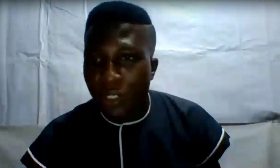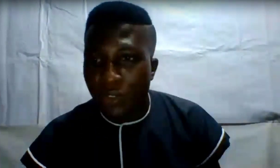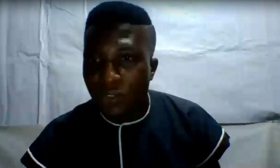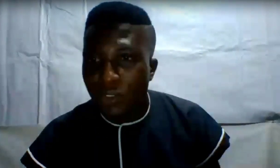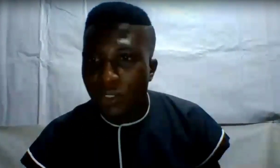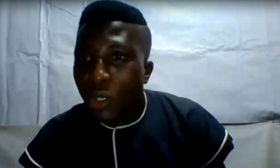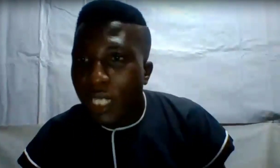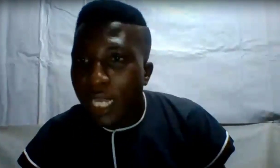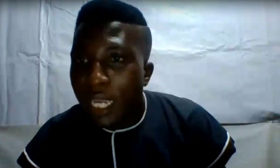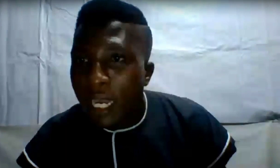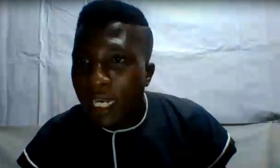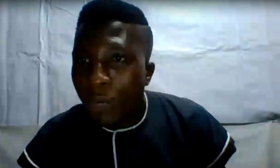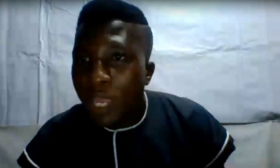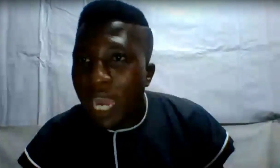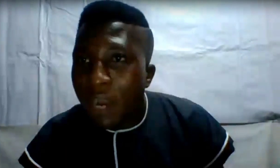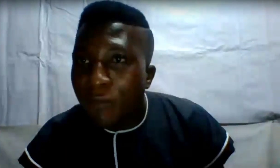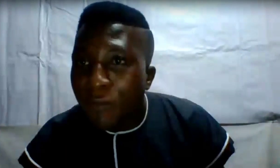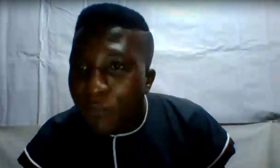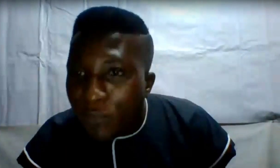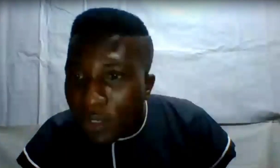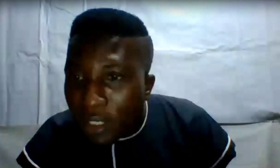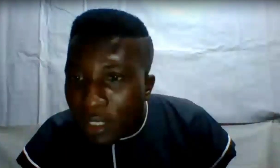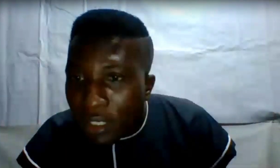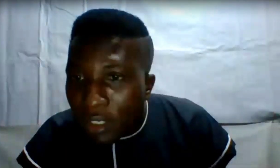have Omolayo now?